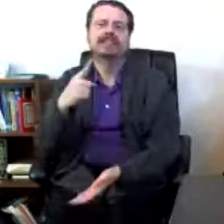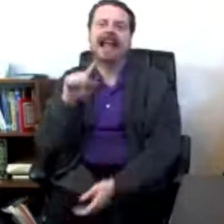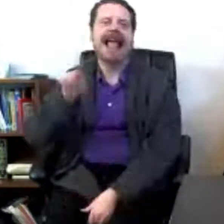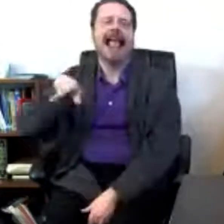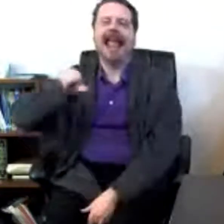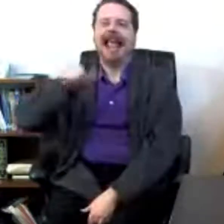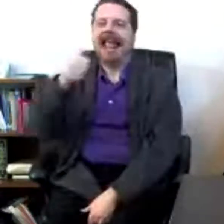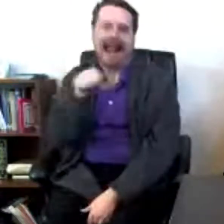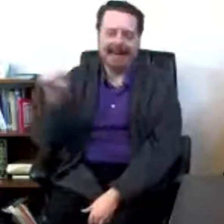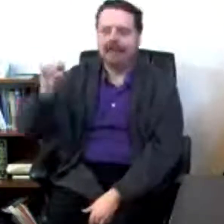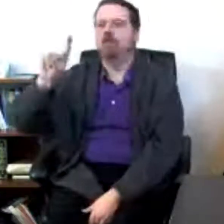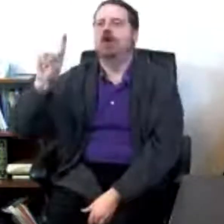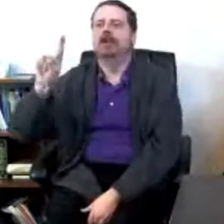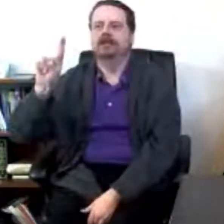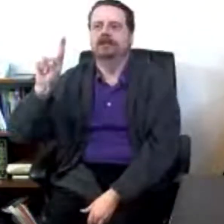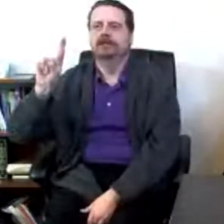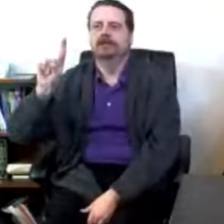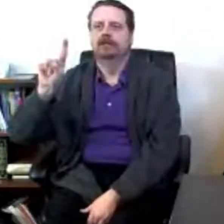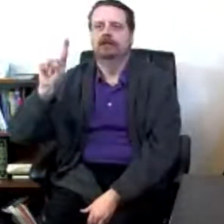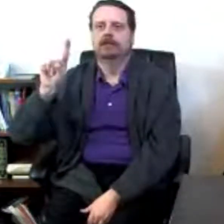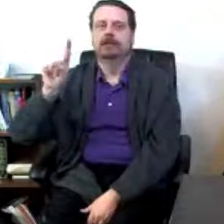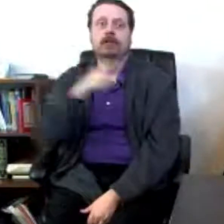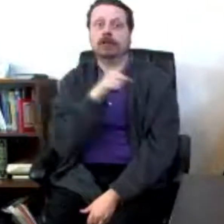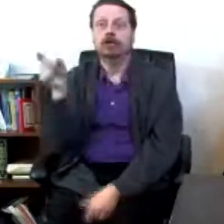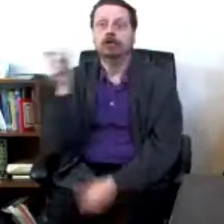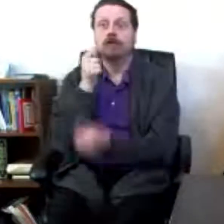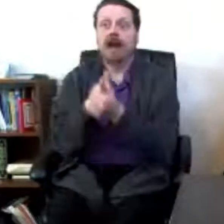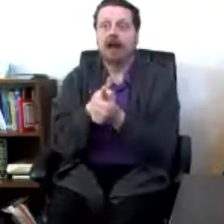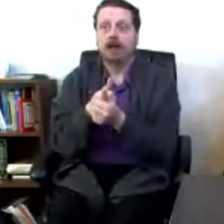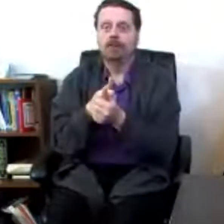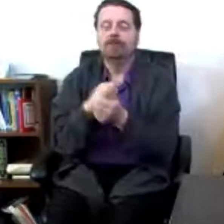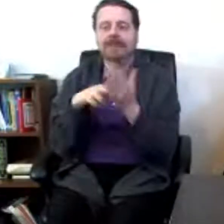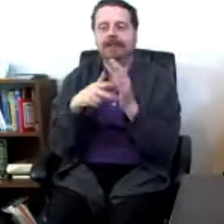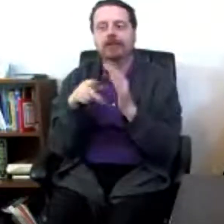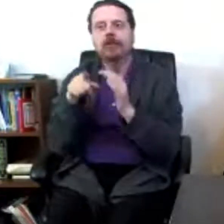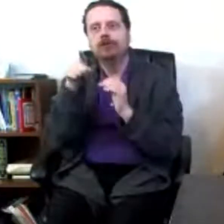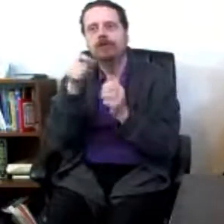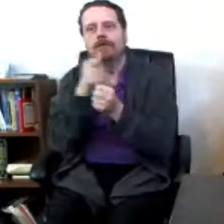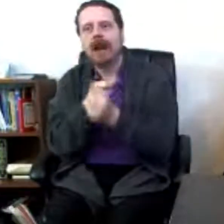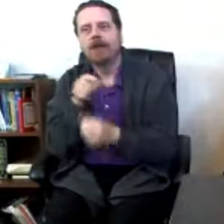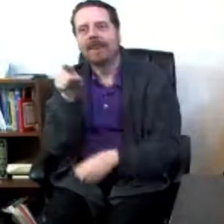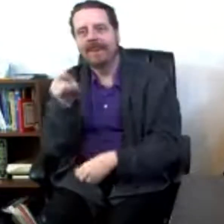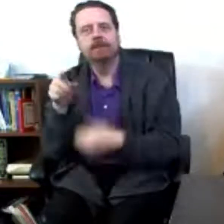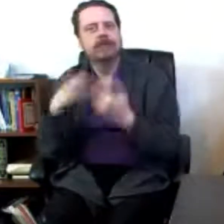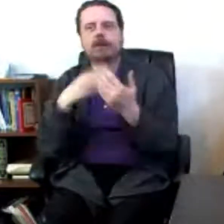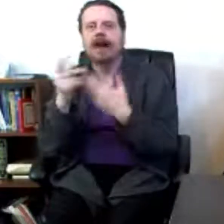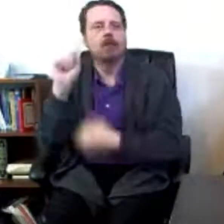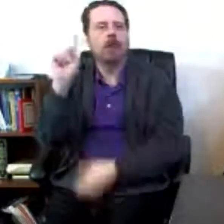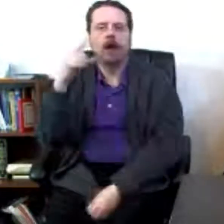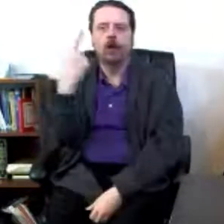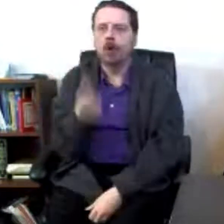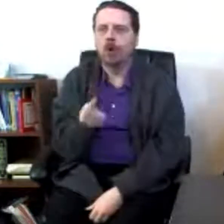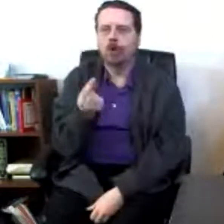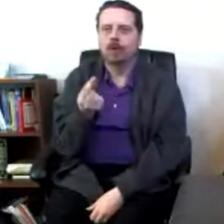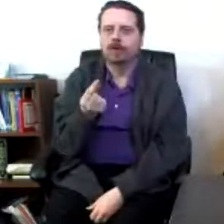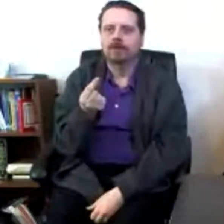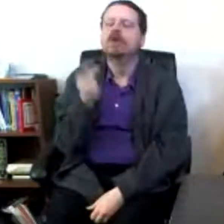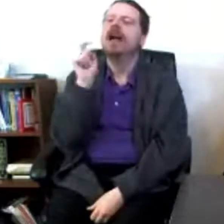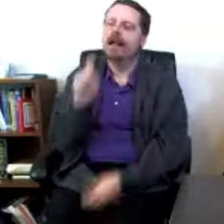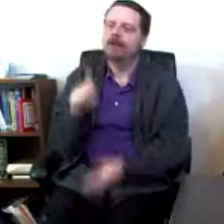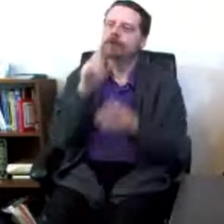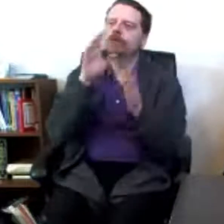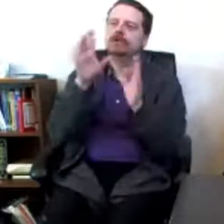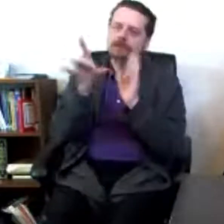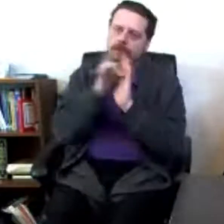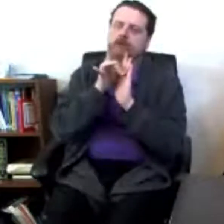you where you want. When you follow, you go where they go. So you better choose whom to follow.